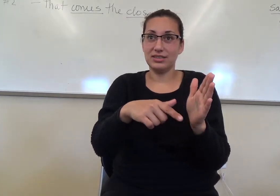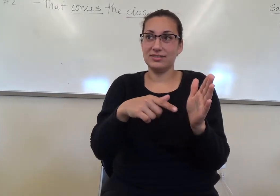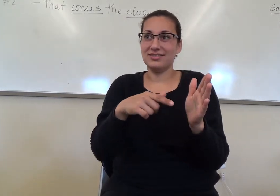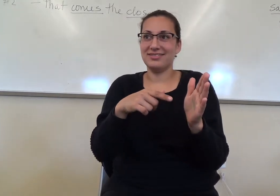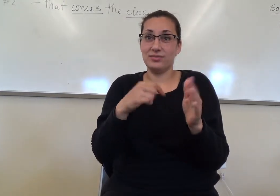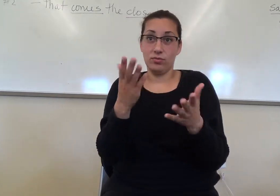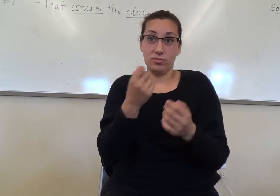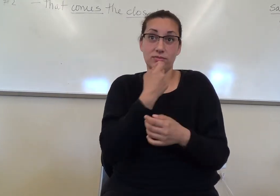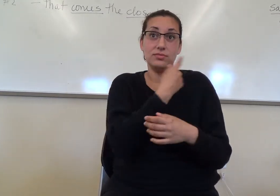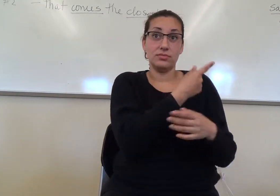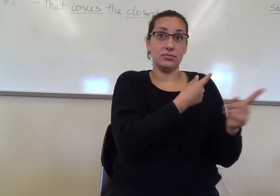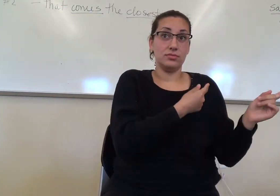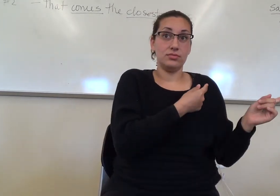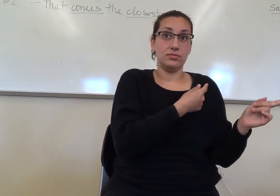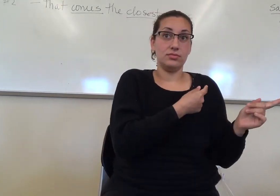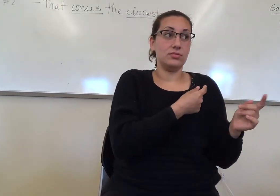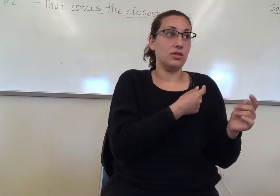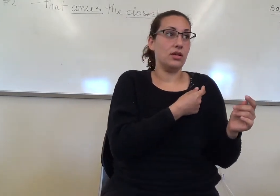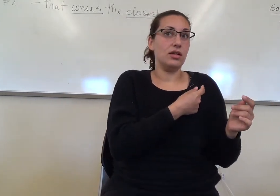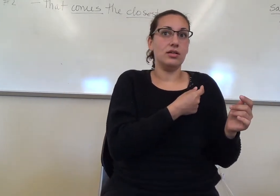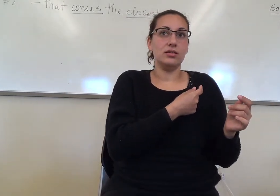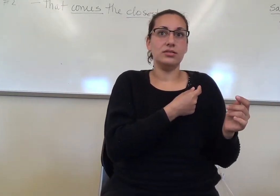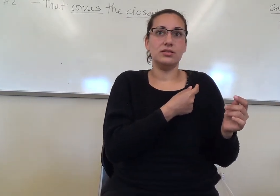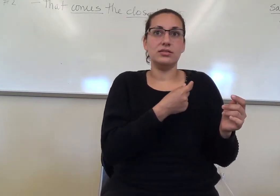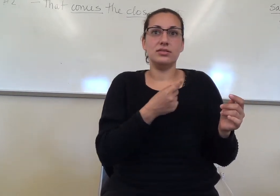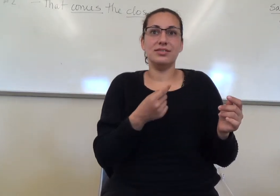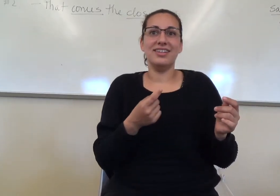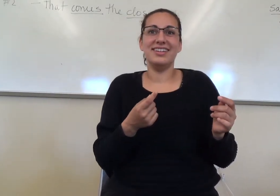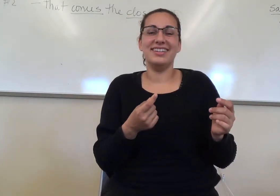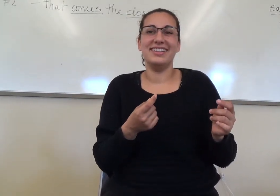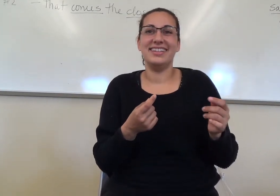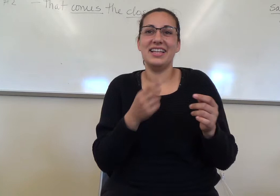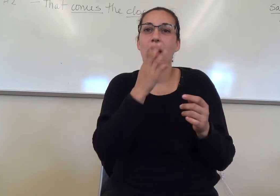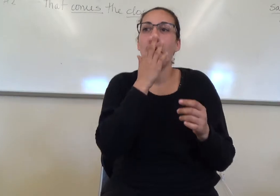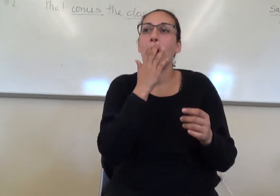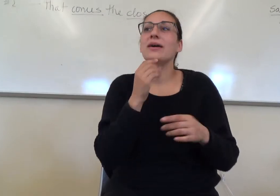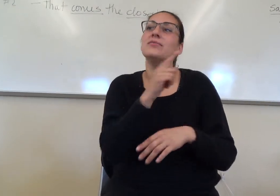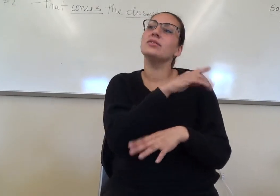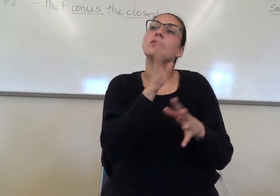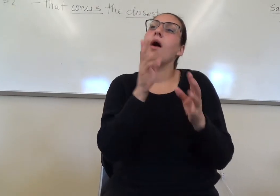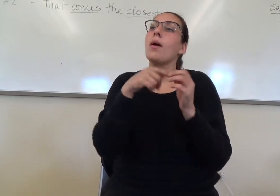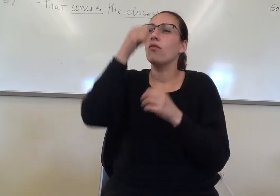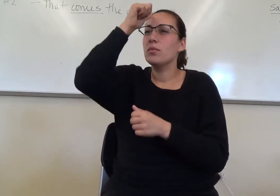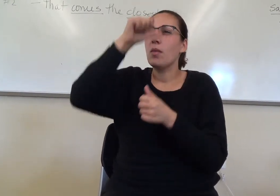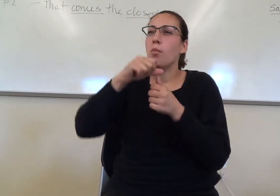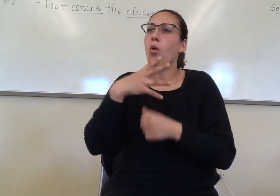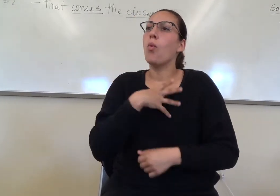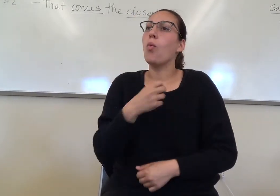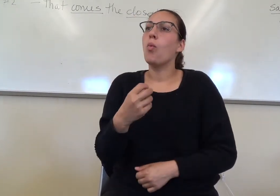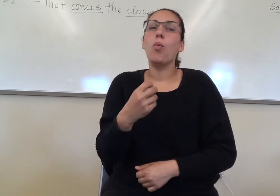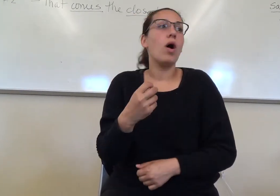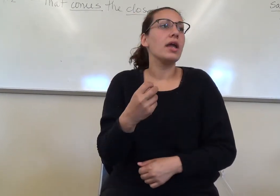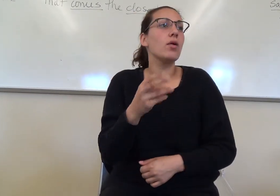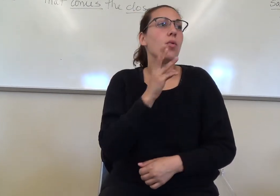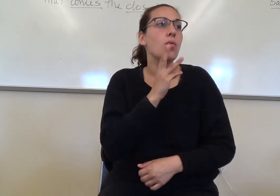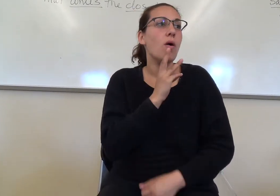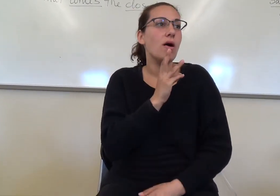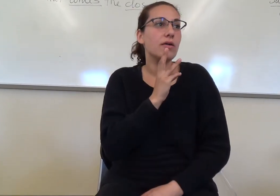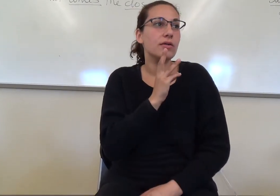Whitewater, anyone recognize Whitewater? What was Whitewater? Whitewater was during Nixon's, No, but that's the